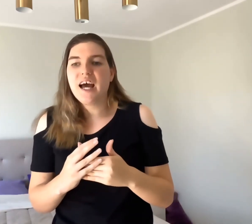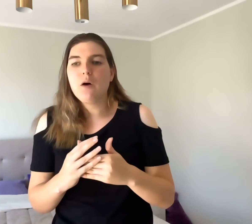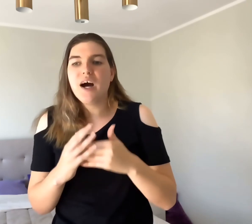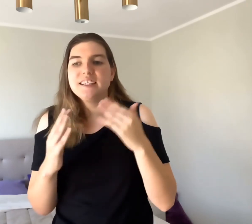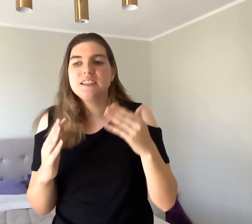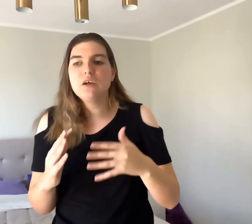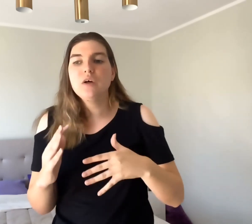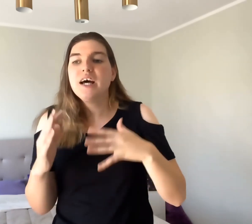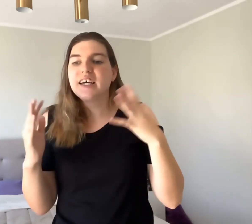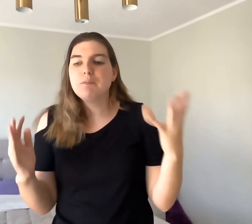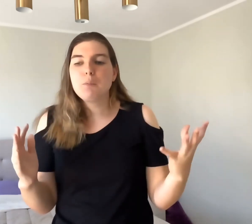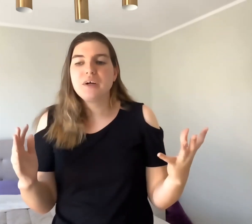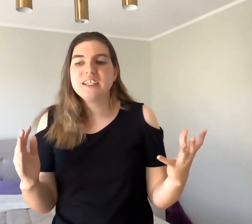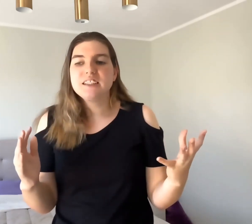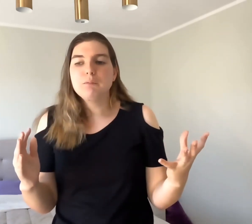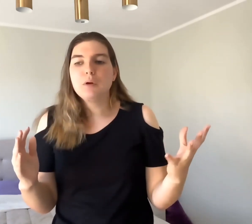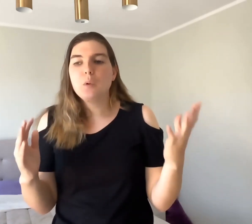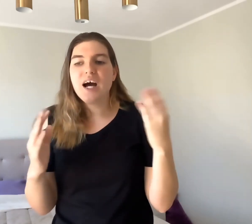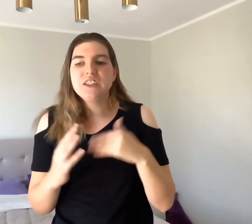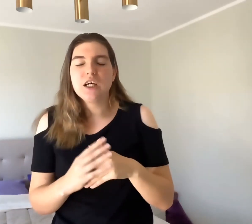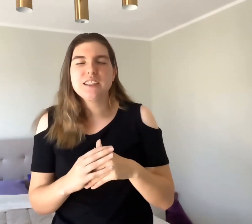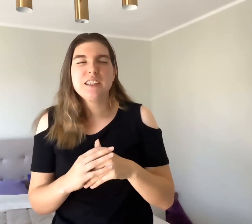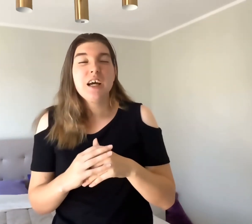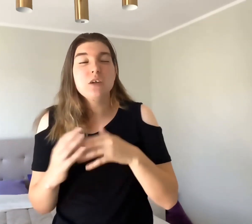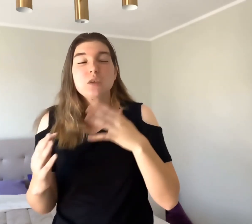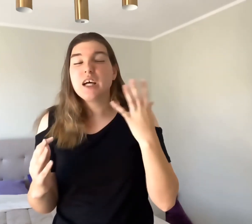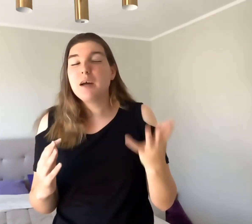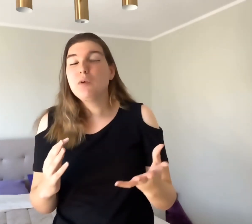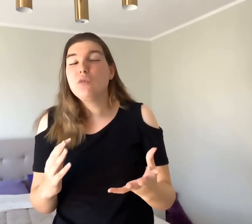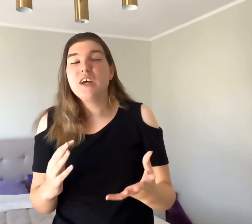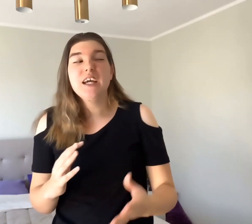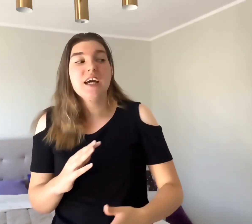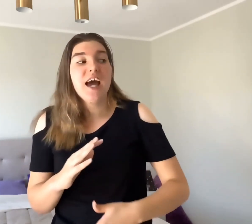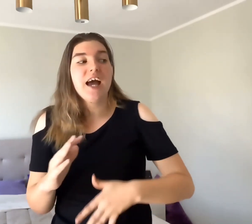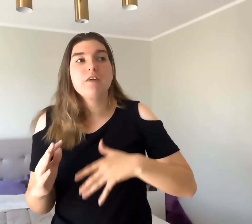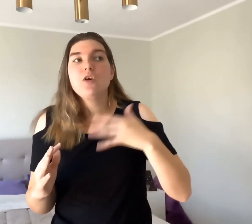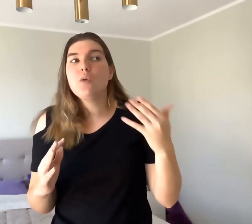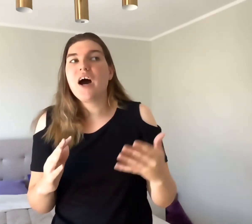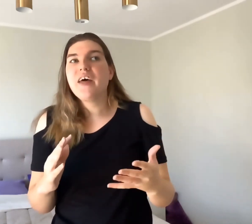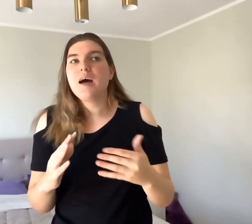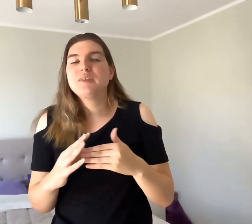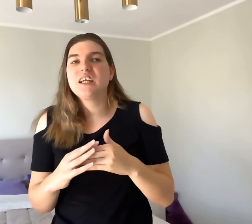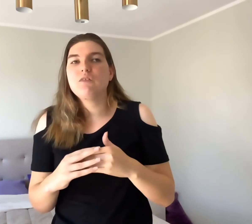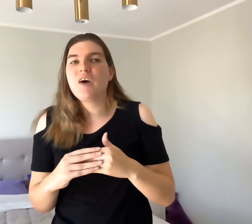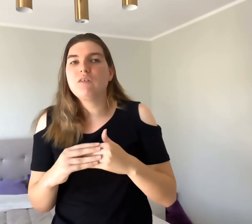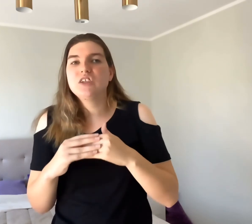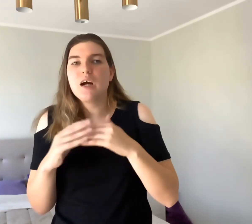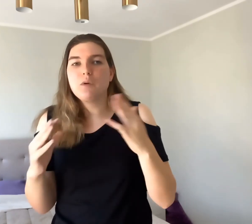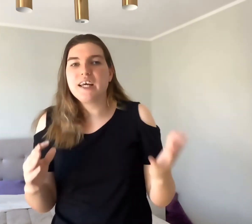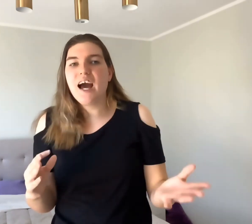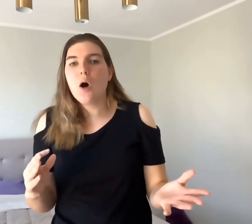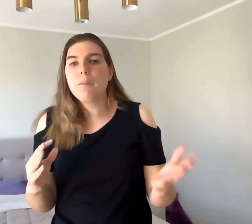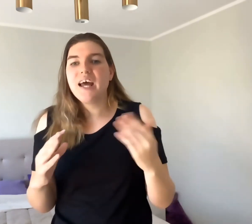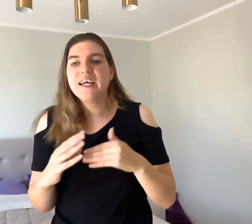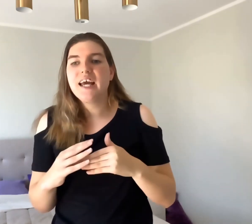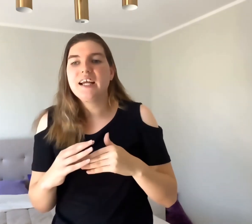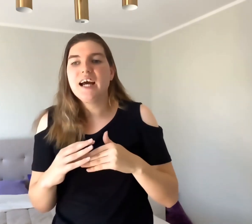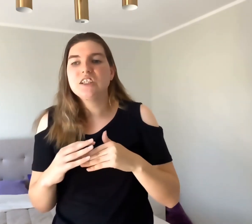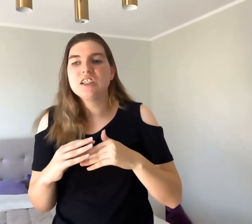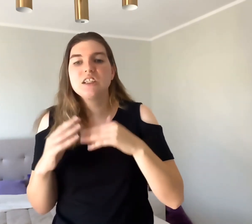I still keep it pretty simple. I just use iMovie and a few other apps that I've found that really help. And again, I just